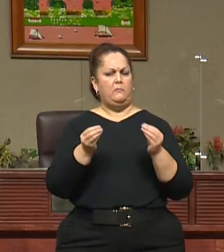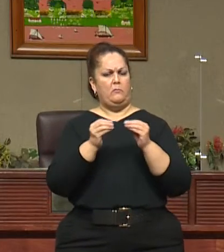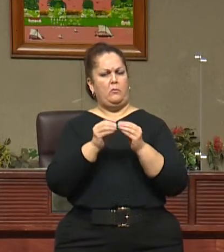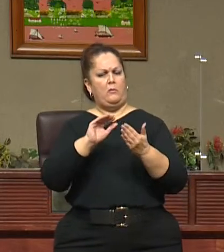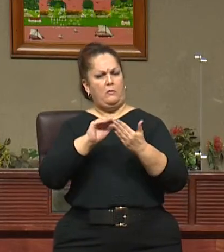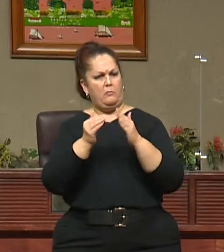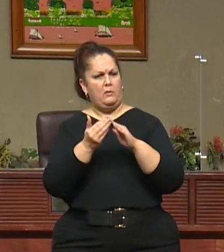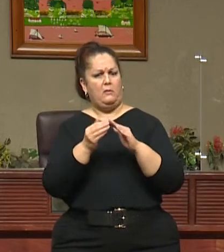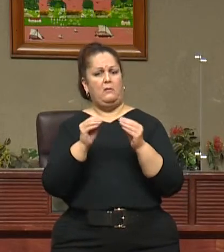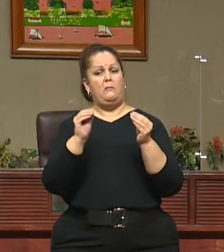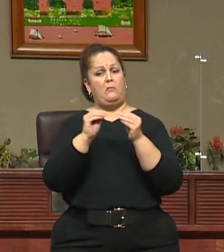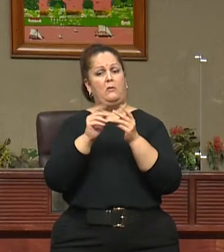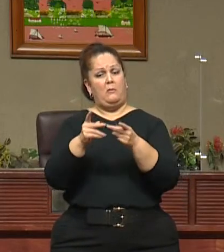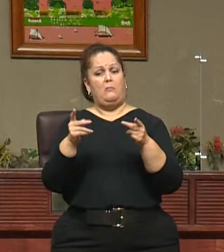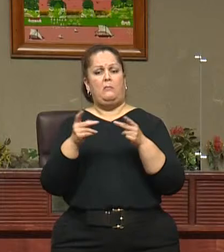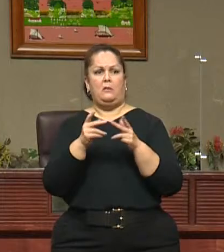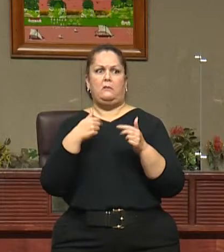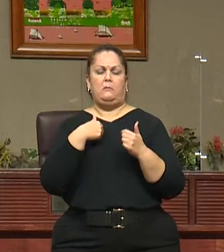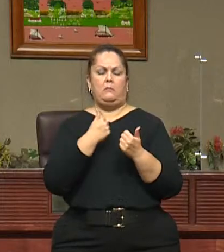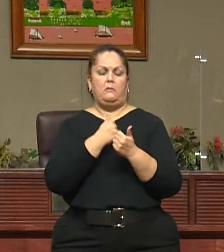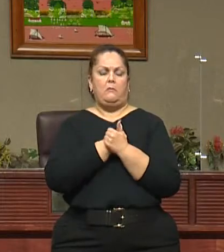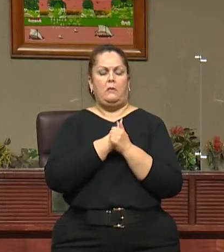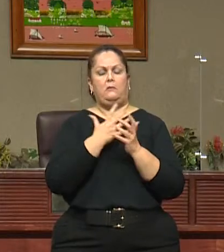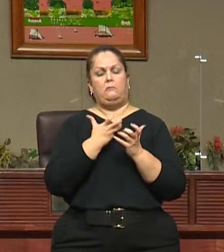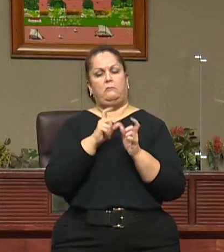we would love to move the program to.